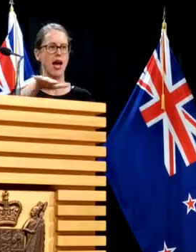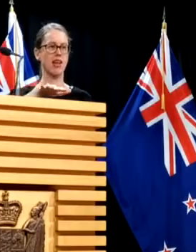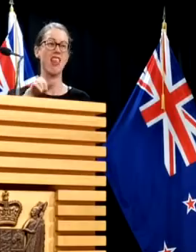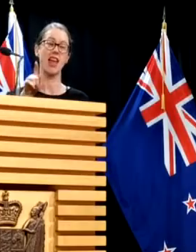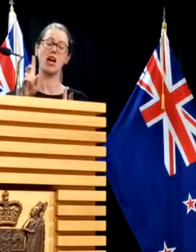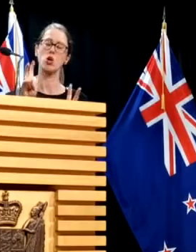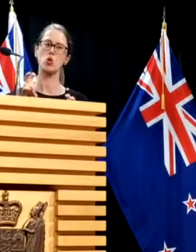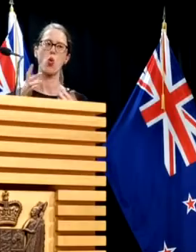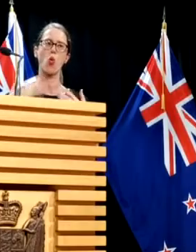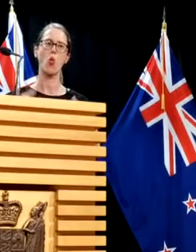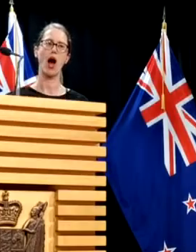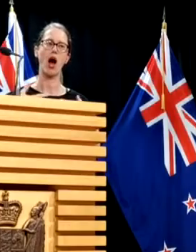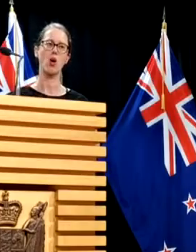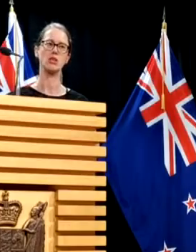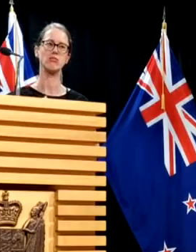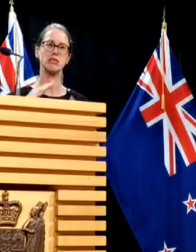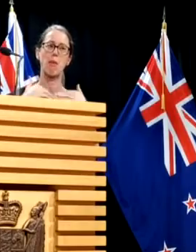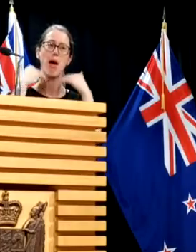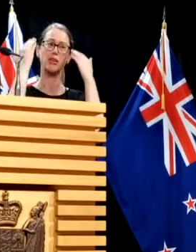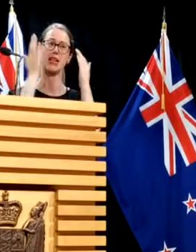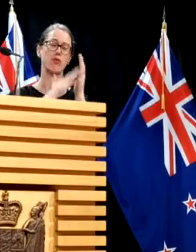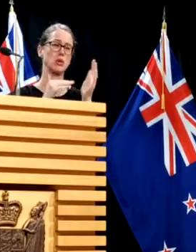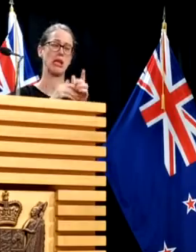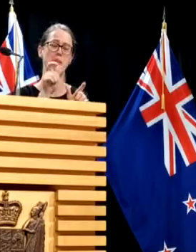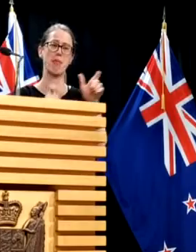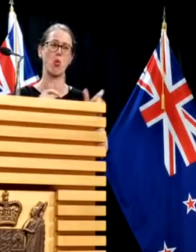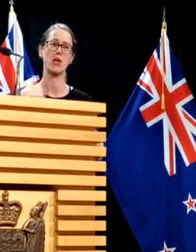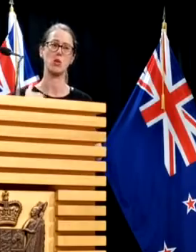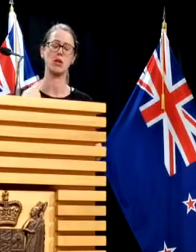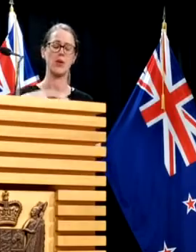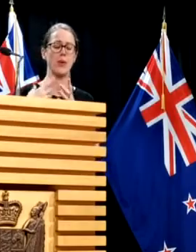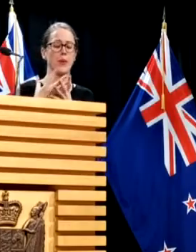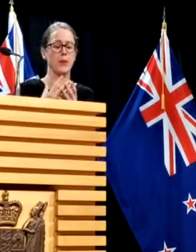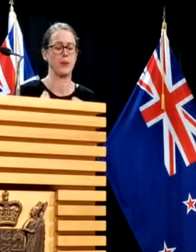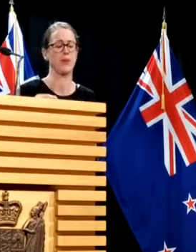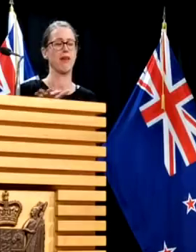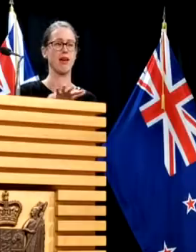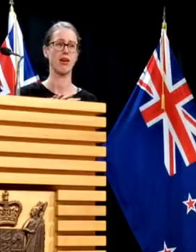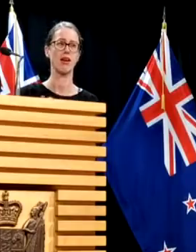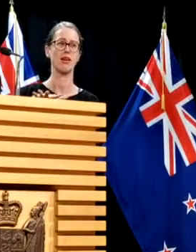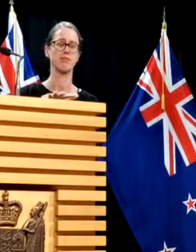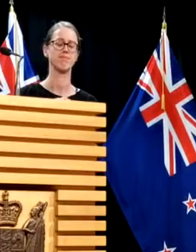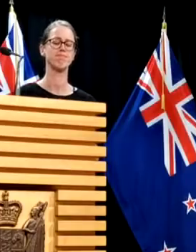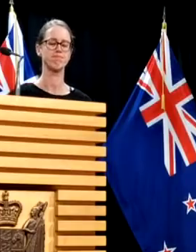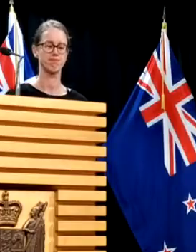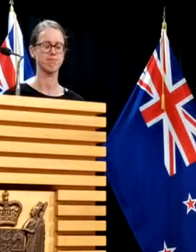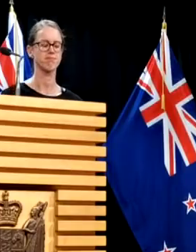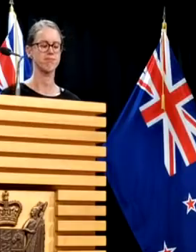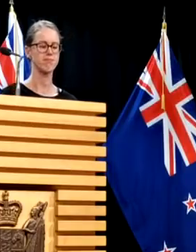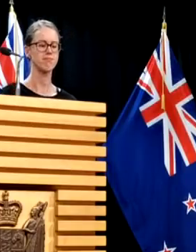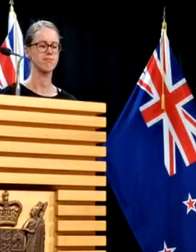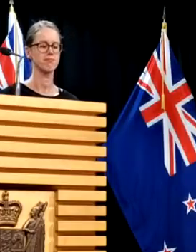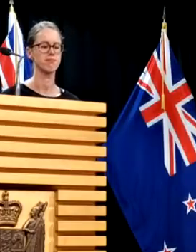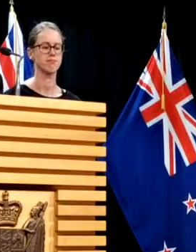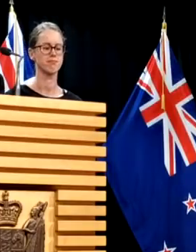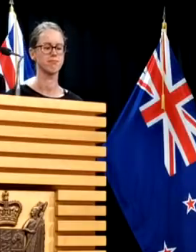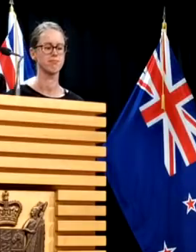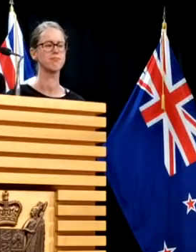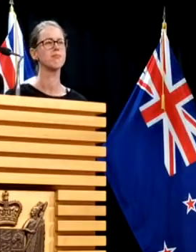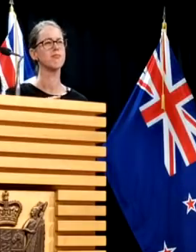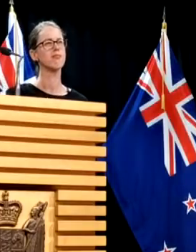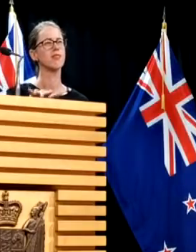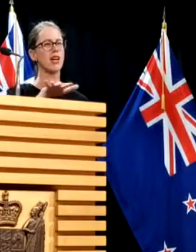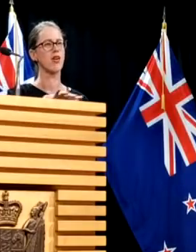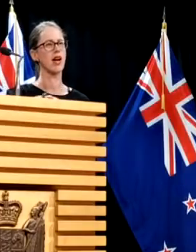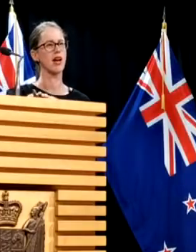addressing this issue of national shame is in the front of my mind. It's also my strong belief that this is an area